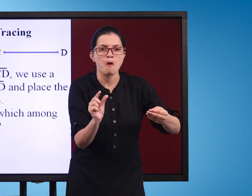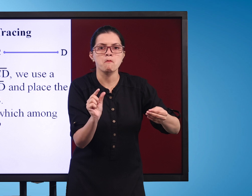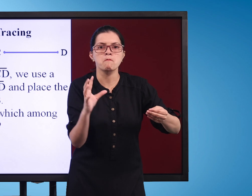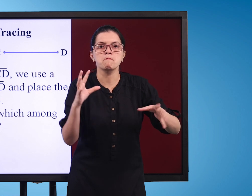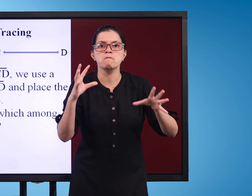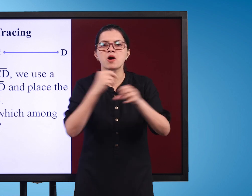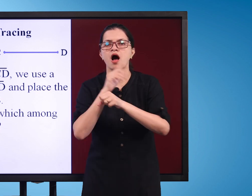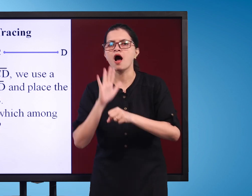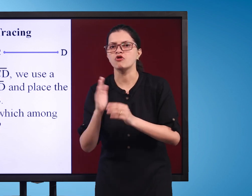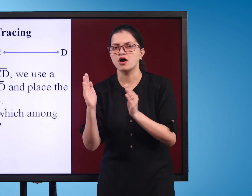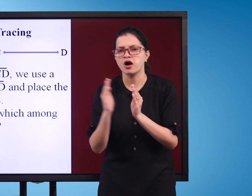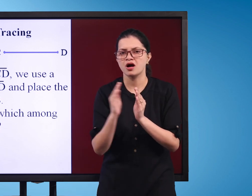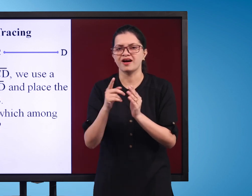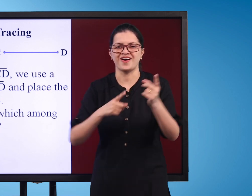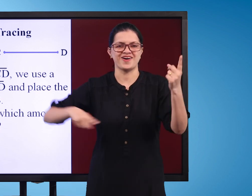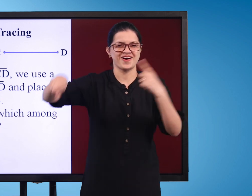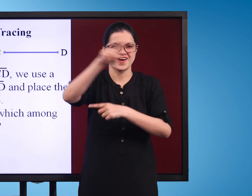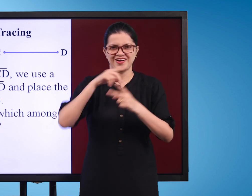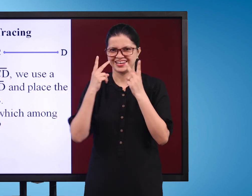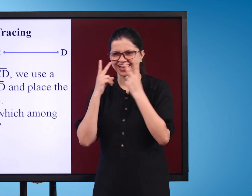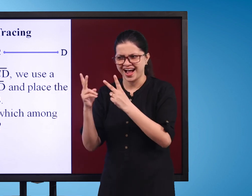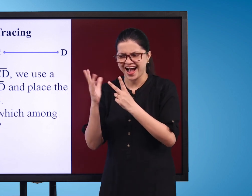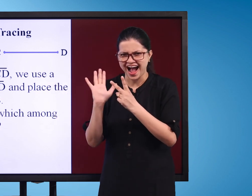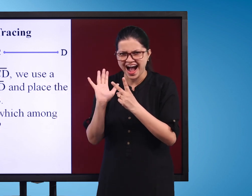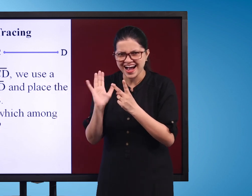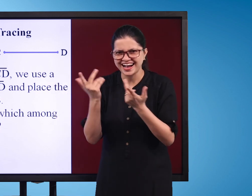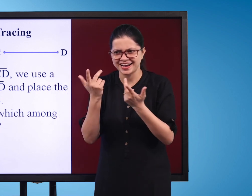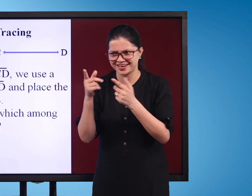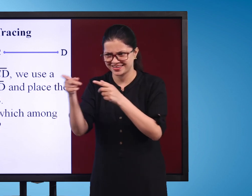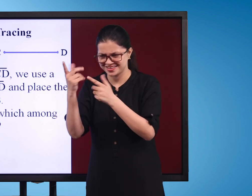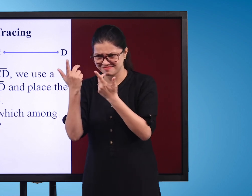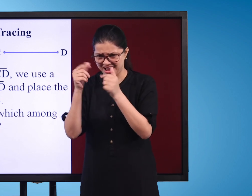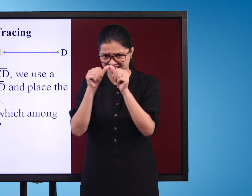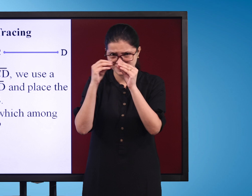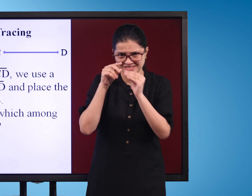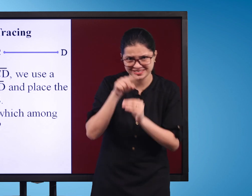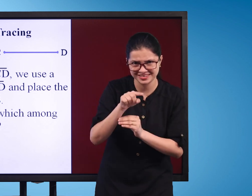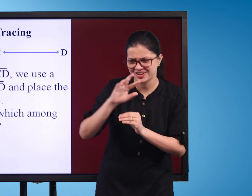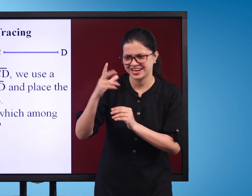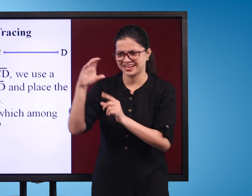Can you decide now which one among segments AB and CD is longer?